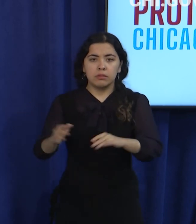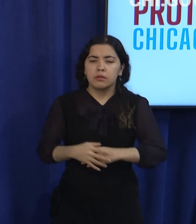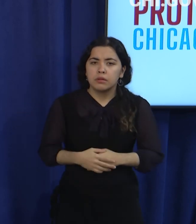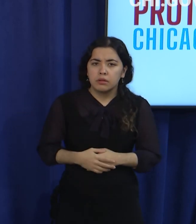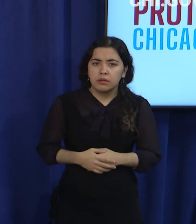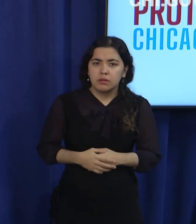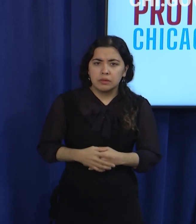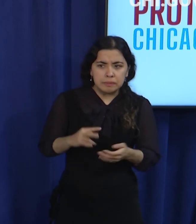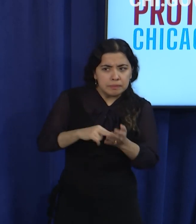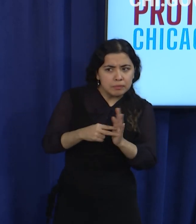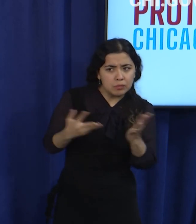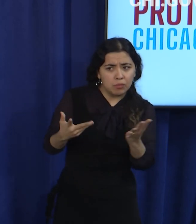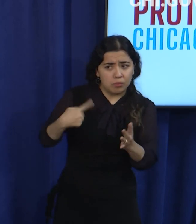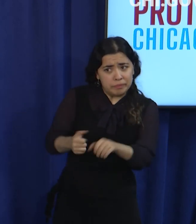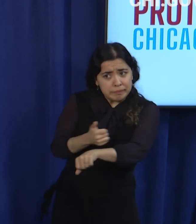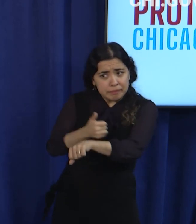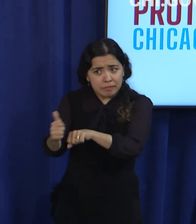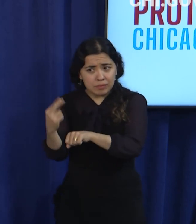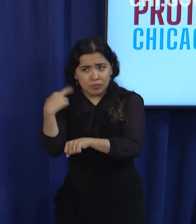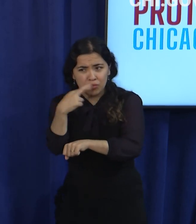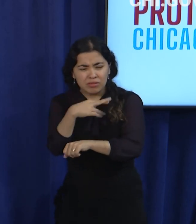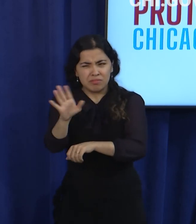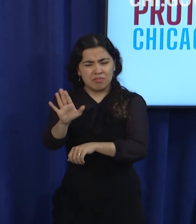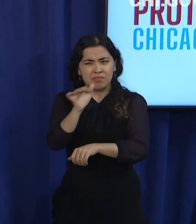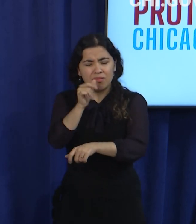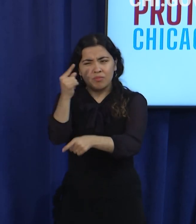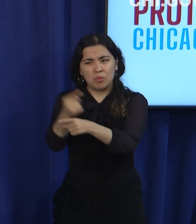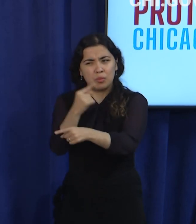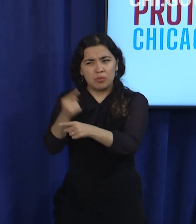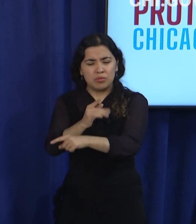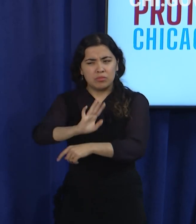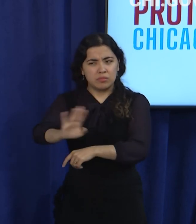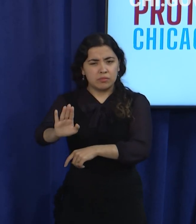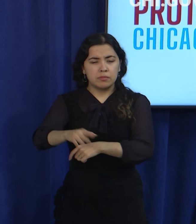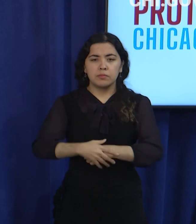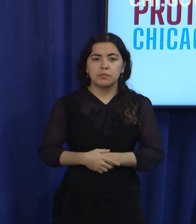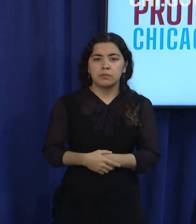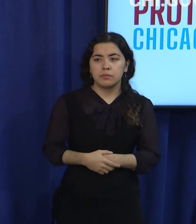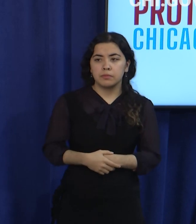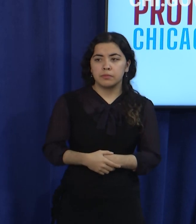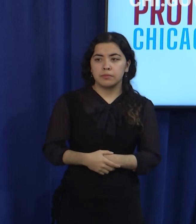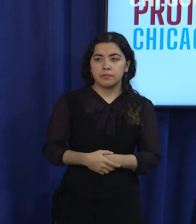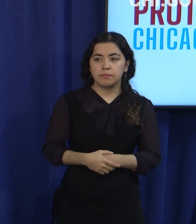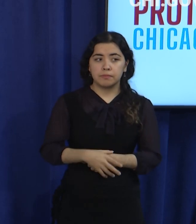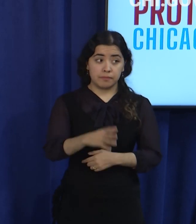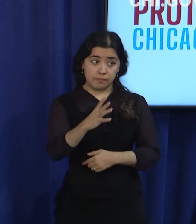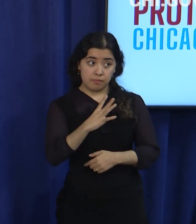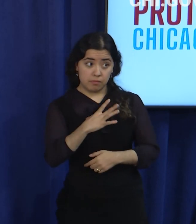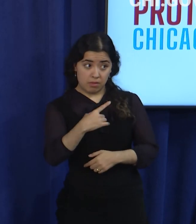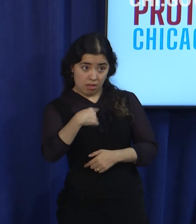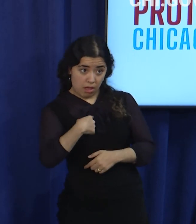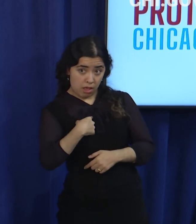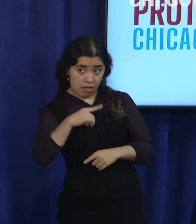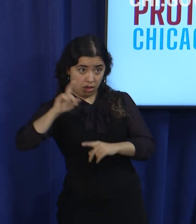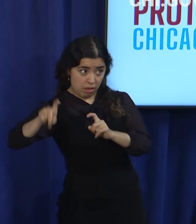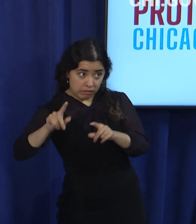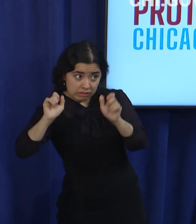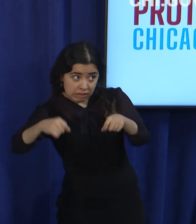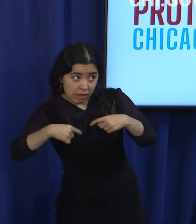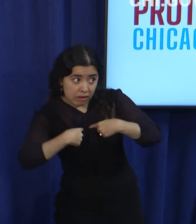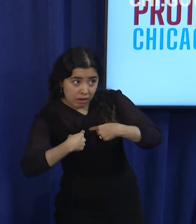blame the restaurant industry. That's just not right. If I have one more question, can I ask for a couple of more questions?